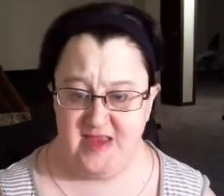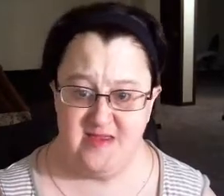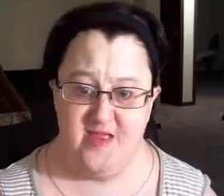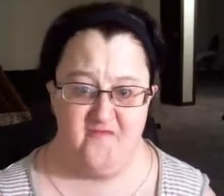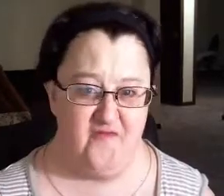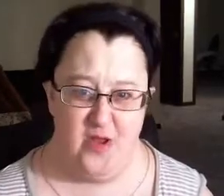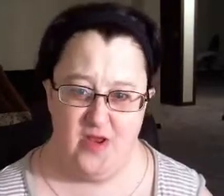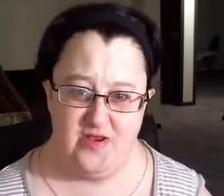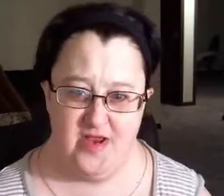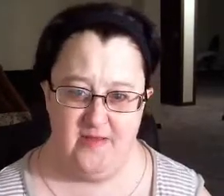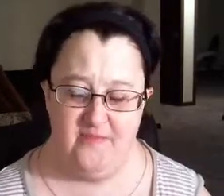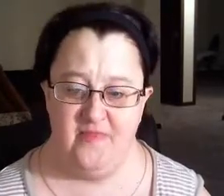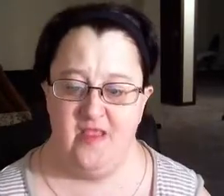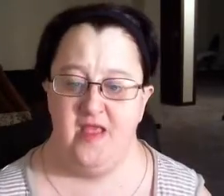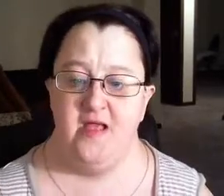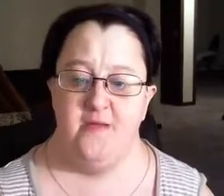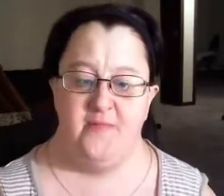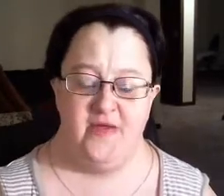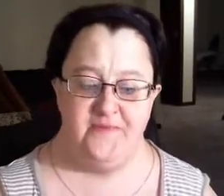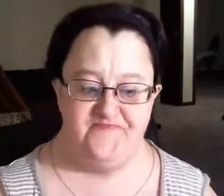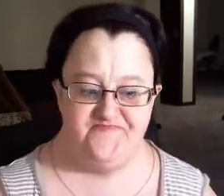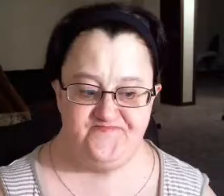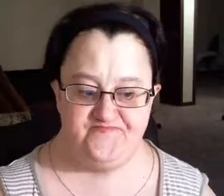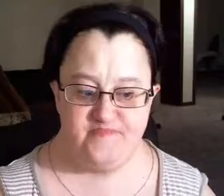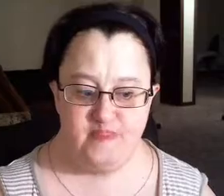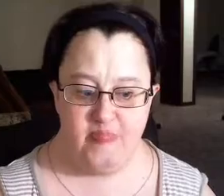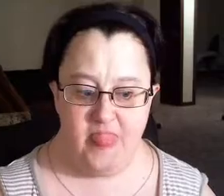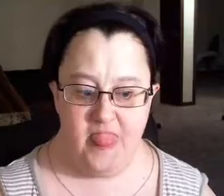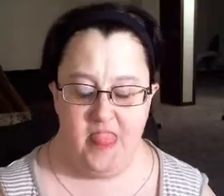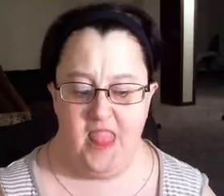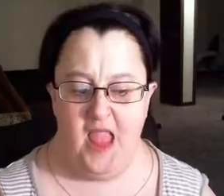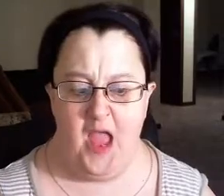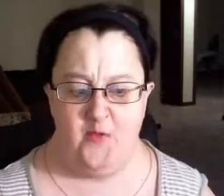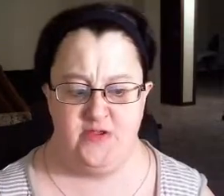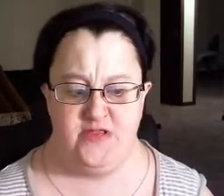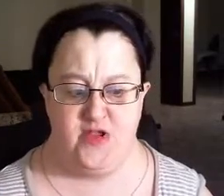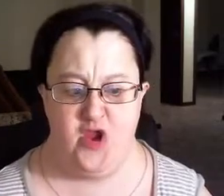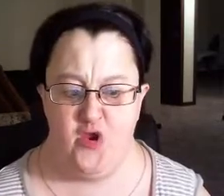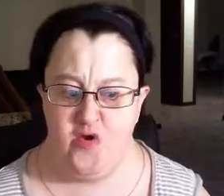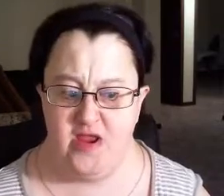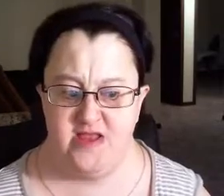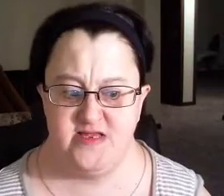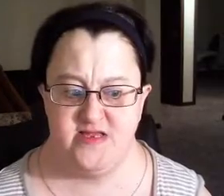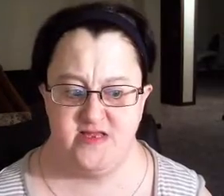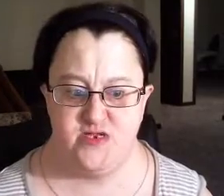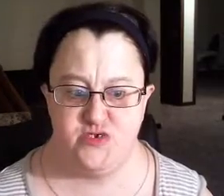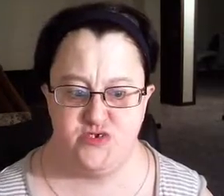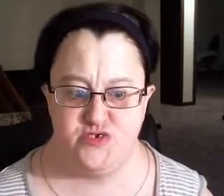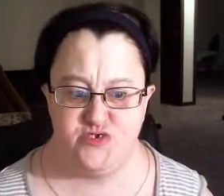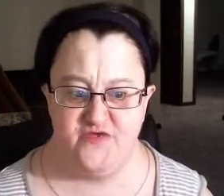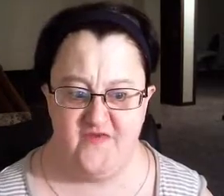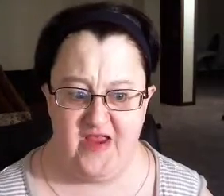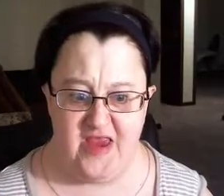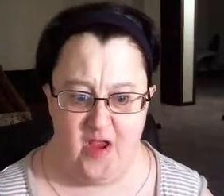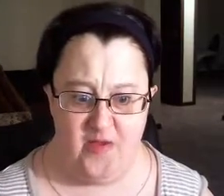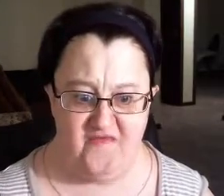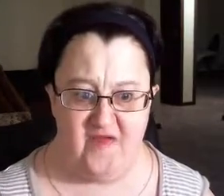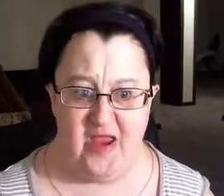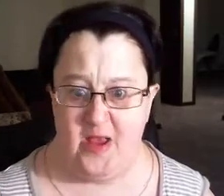and it's not very long time but i was curious to find out if i had